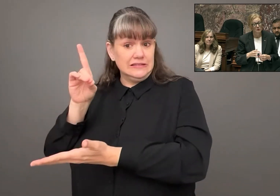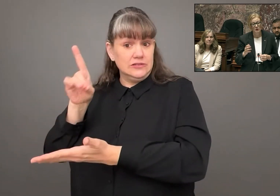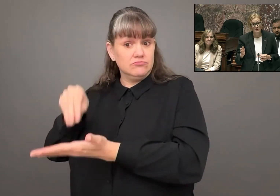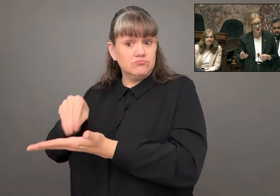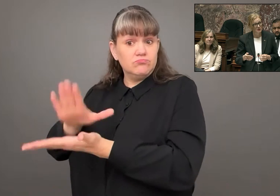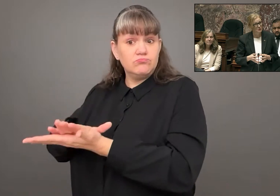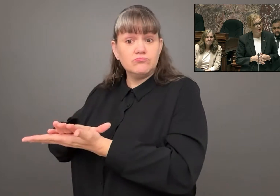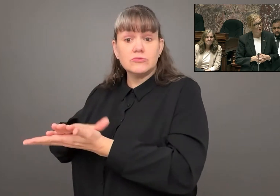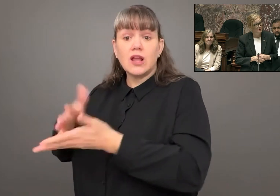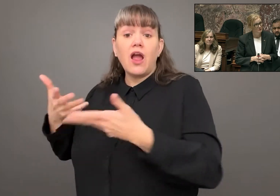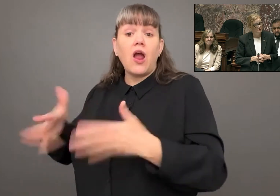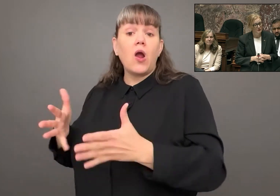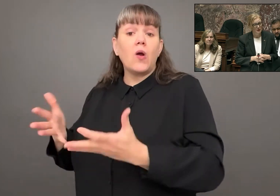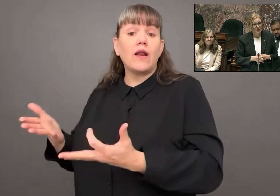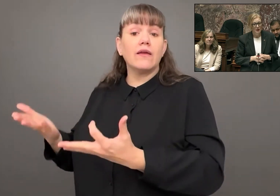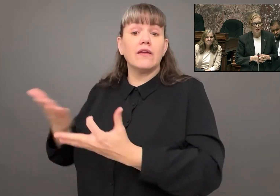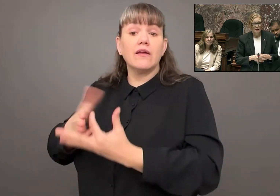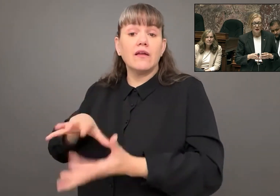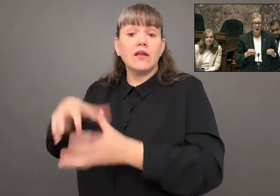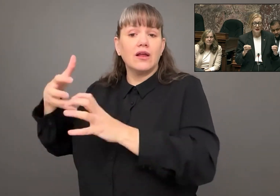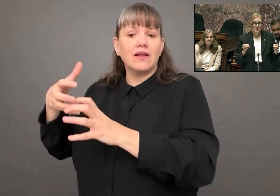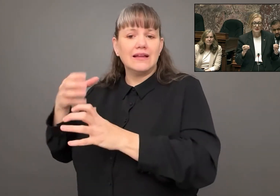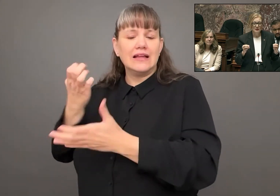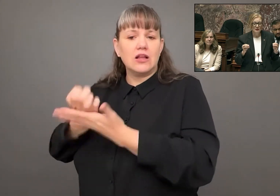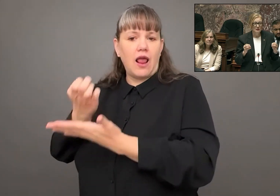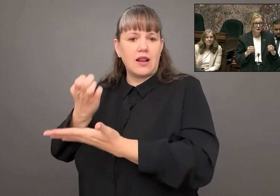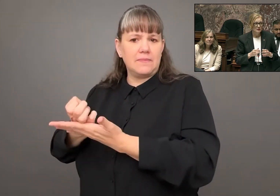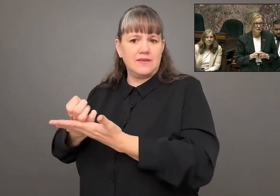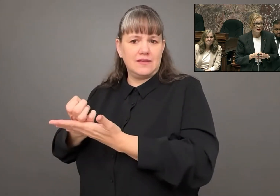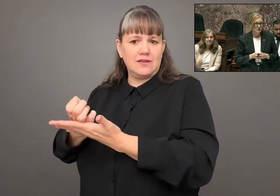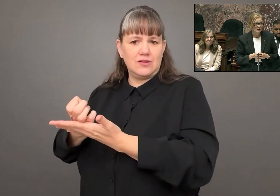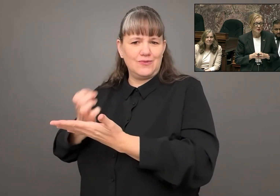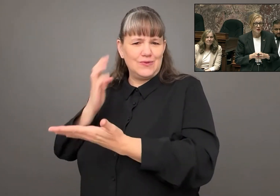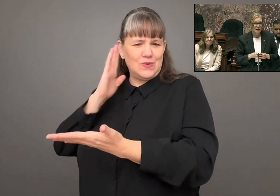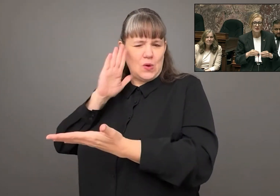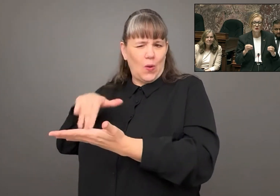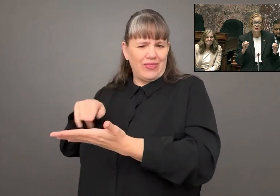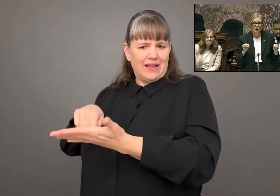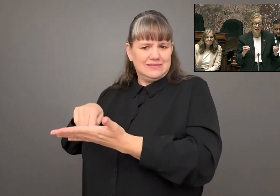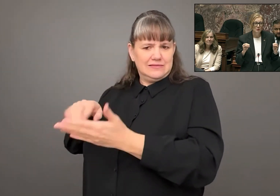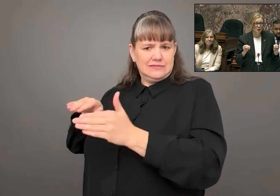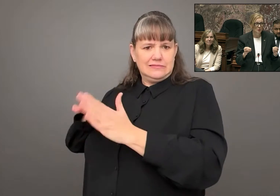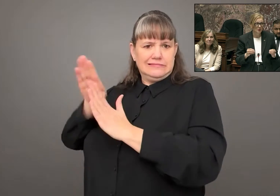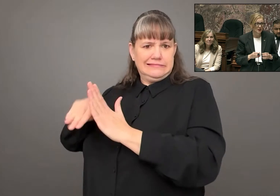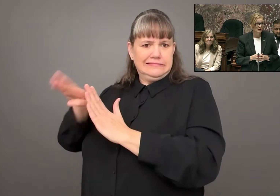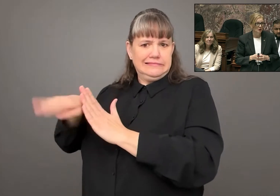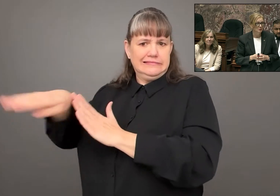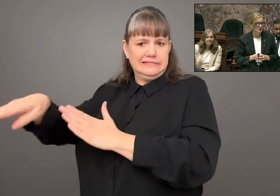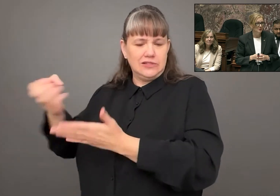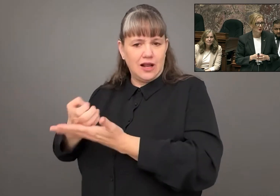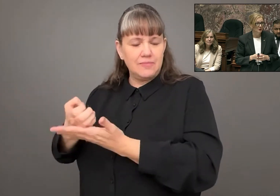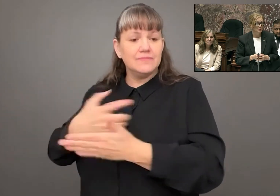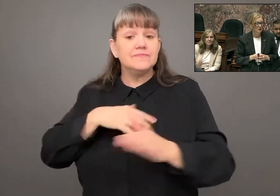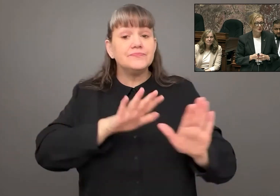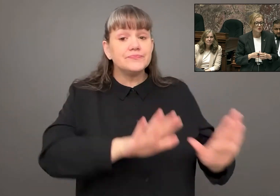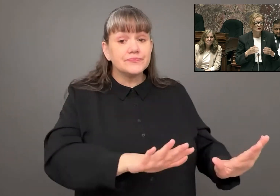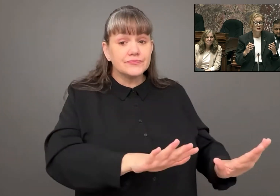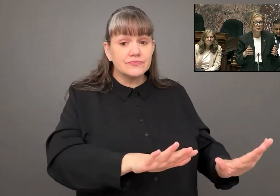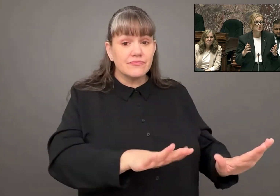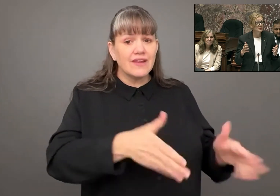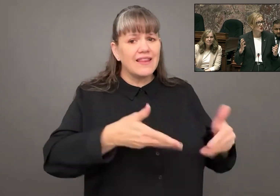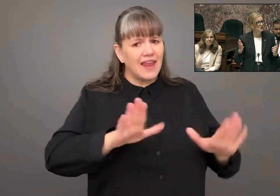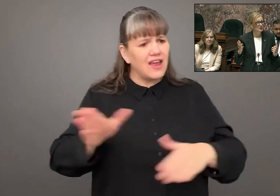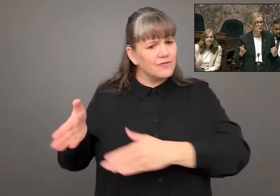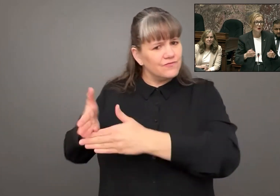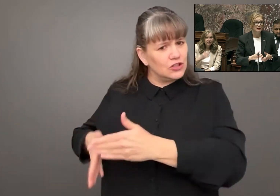Speaker, that will continue to happen. Members, it's not appropriate, Honourable Speaker, to